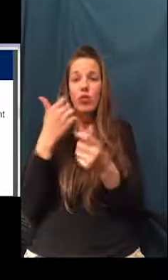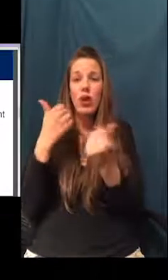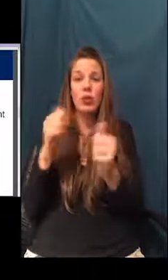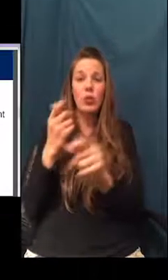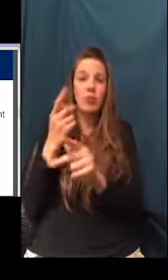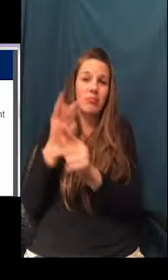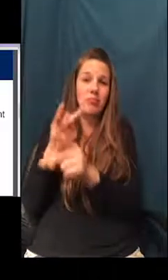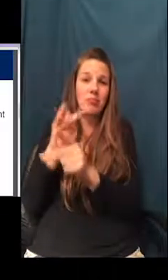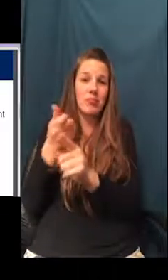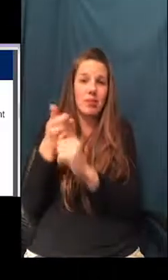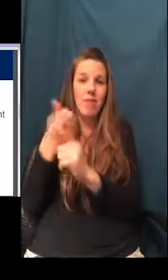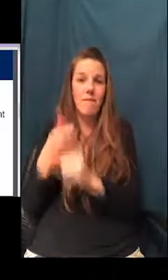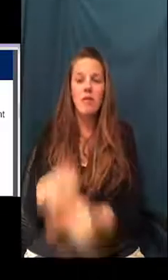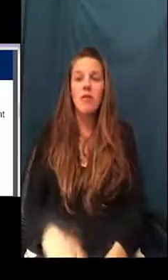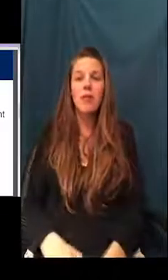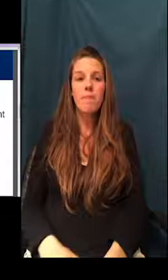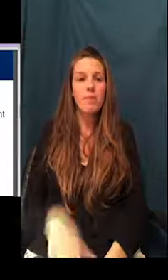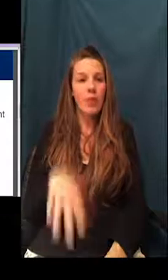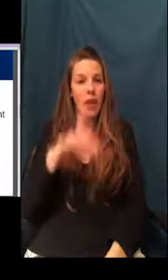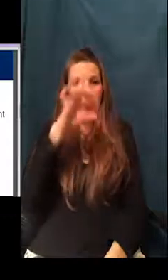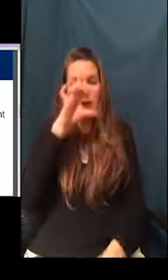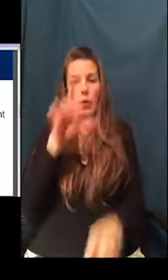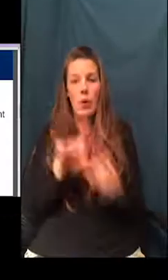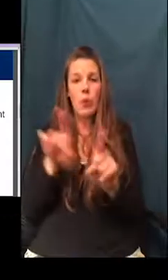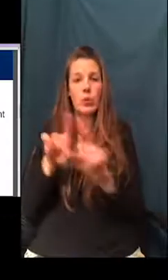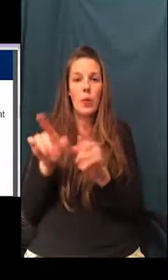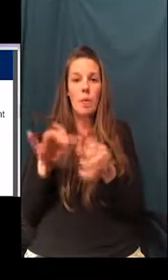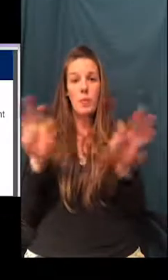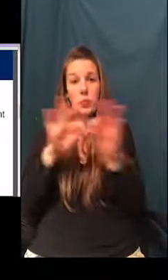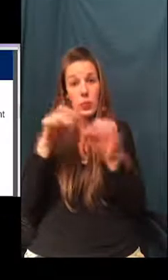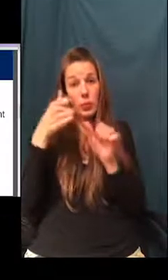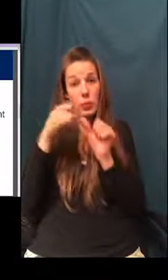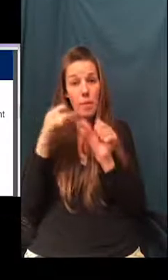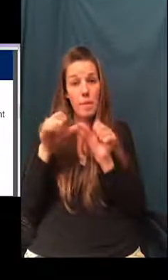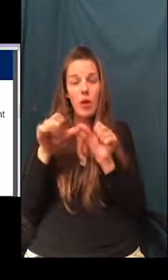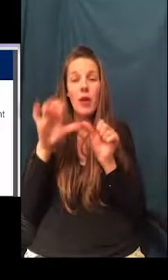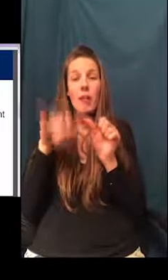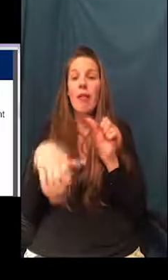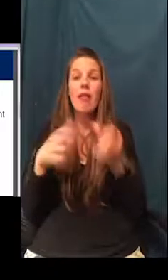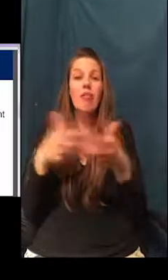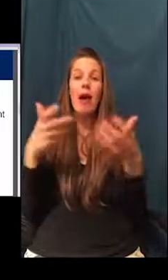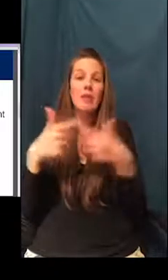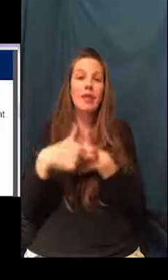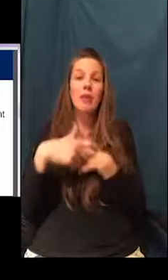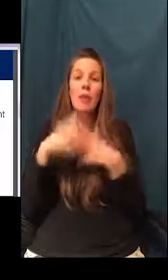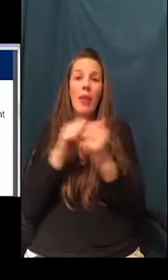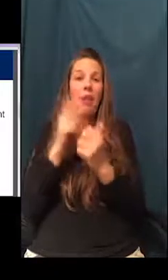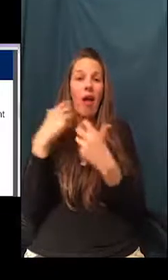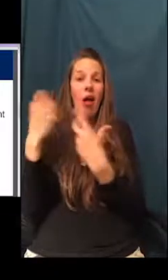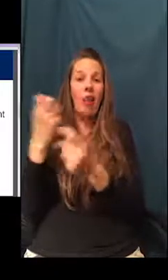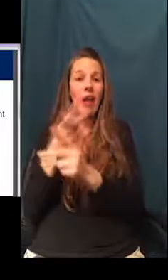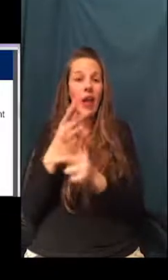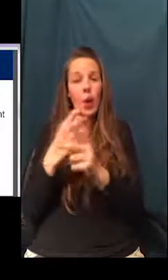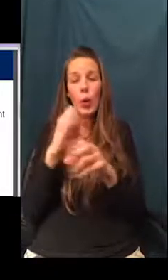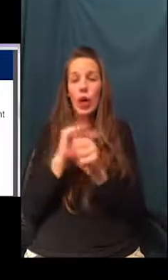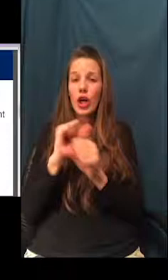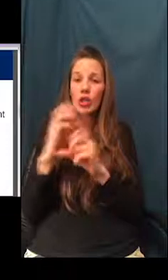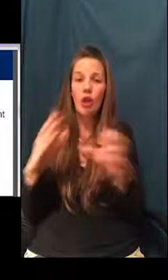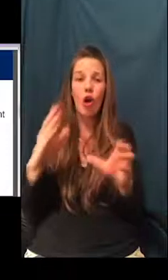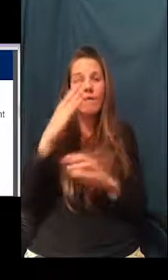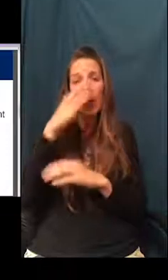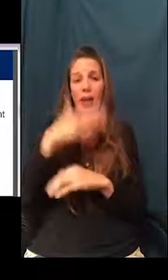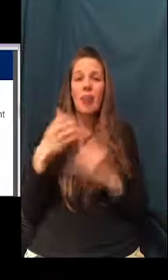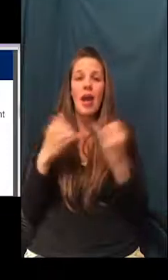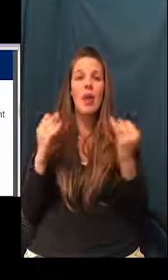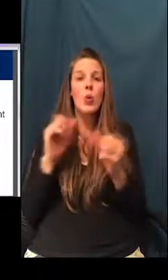now. I think it's also important to remember that a lot of times with healthcare workers or frontline